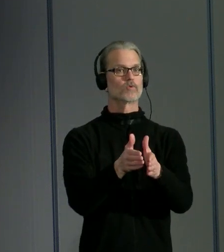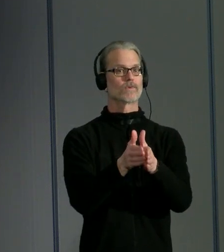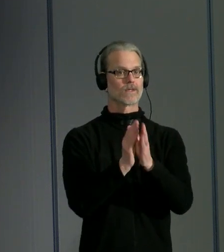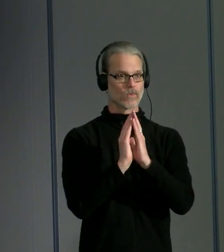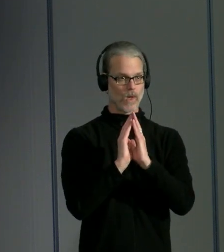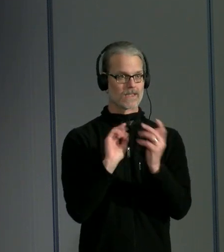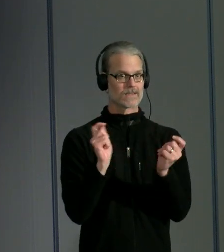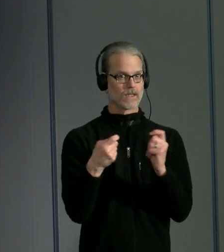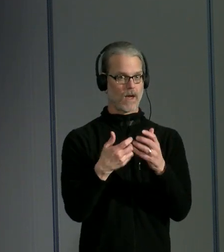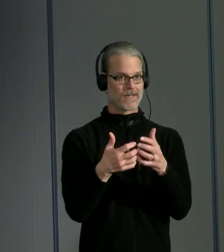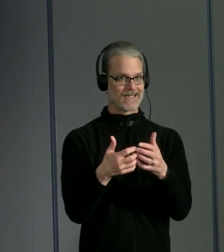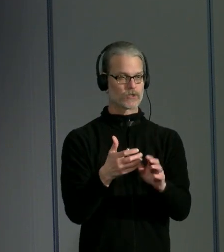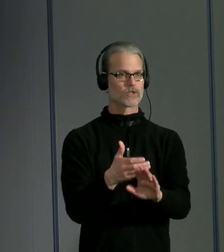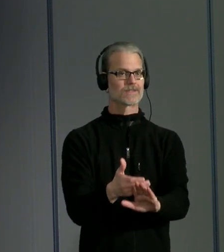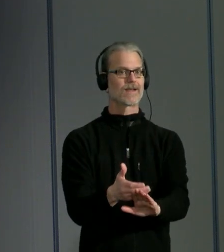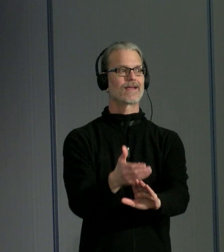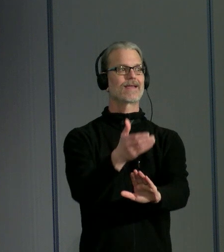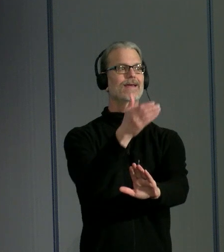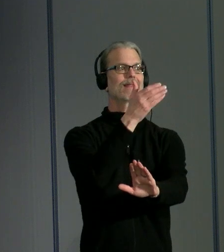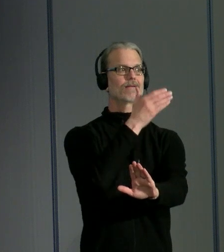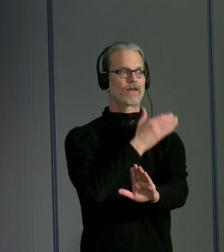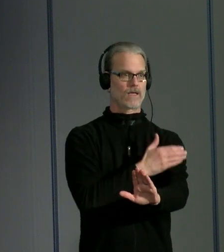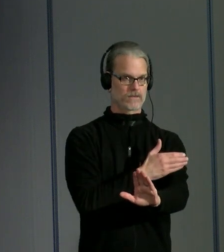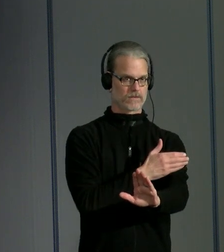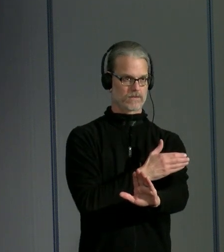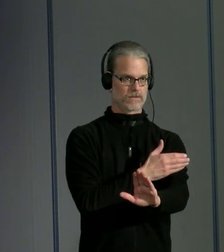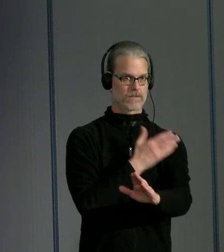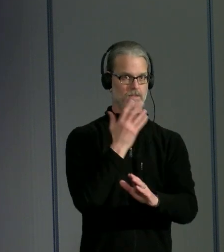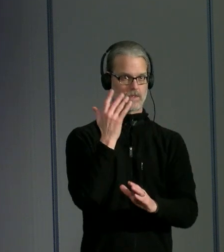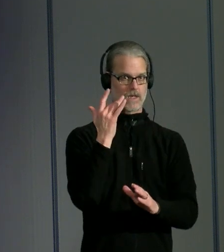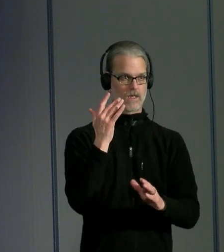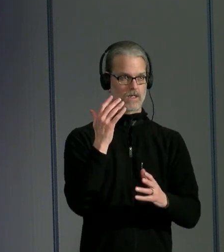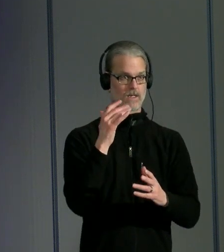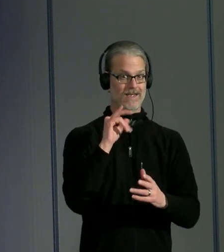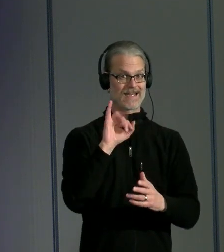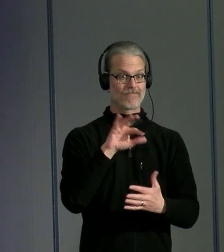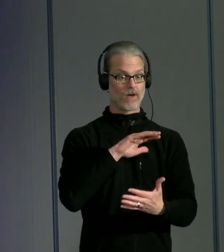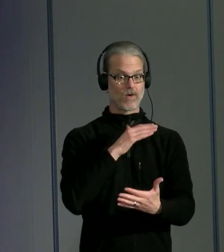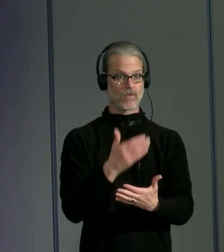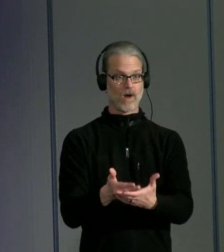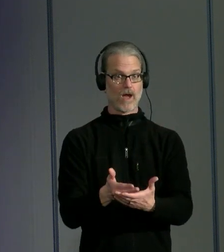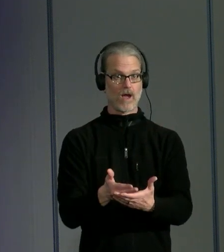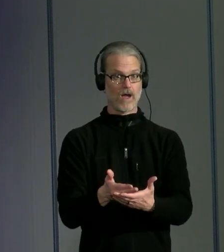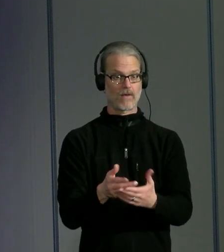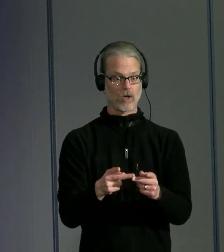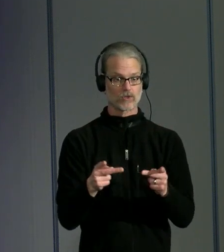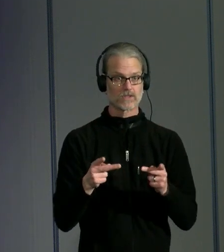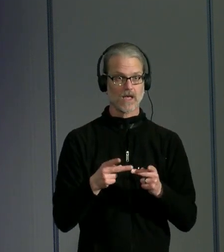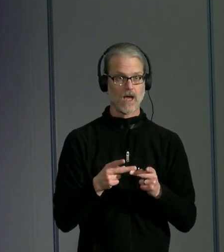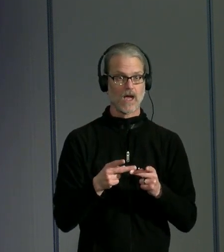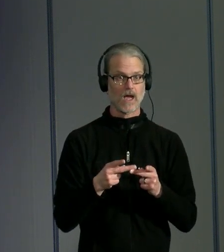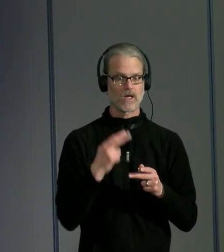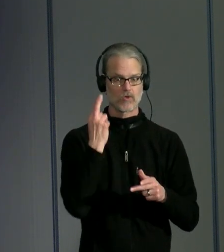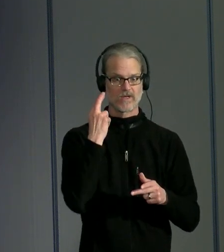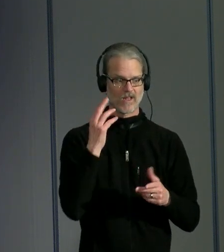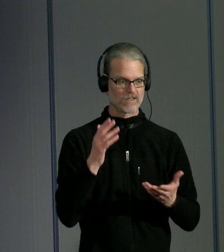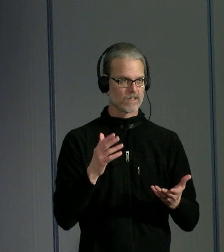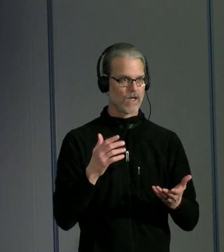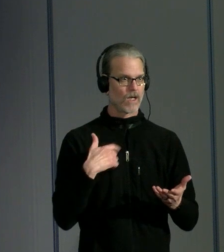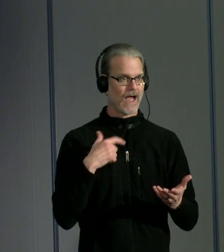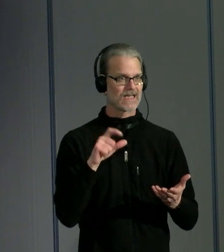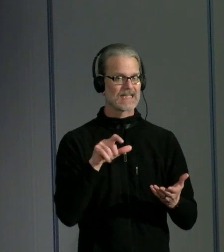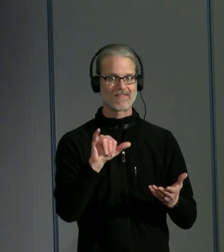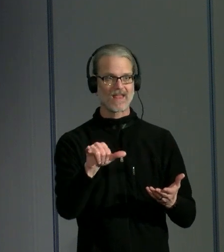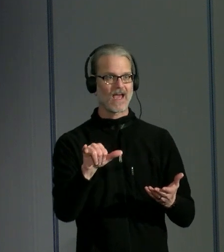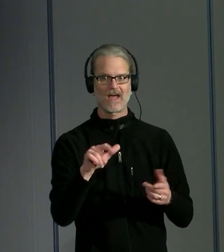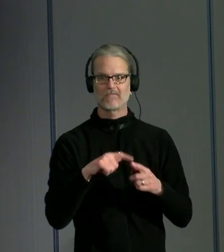advance, because it can be very awkward if you arrive on site and suddenly realize your accommodation needs. And we're going to